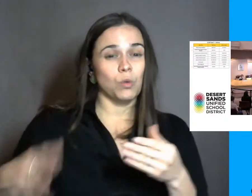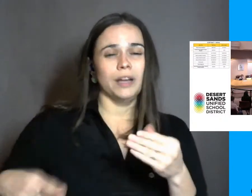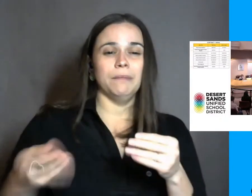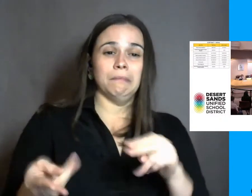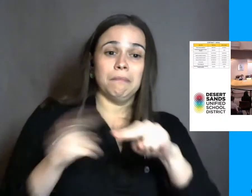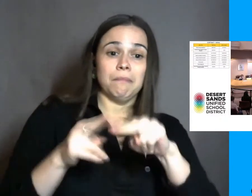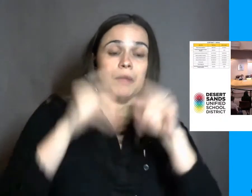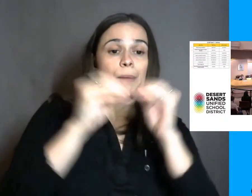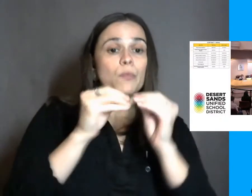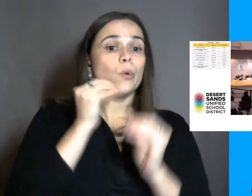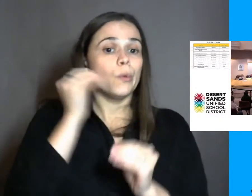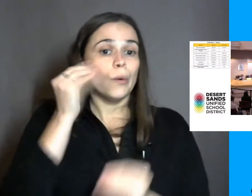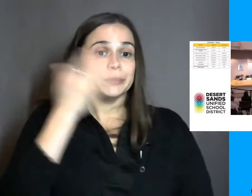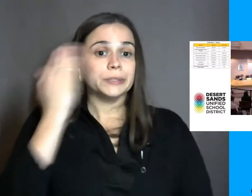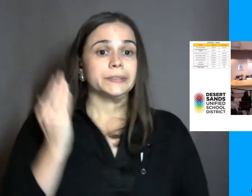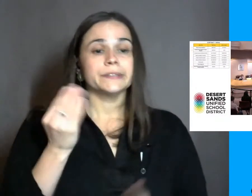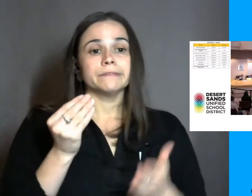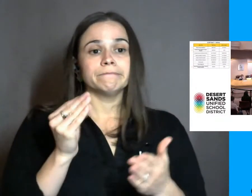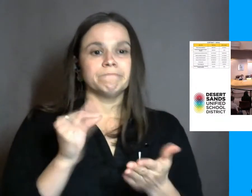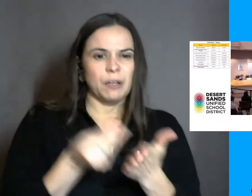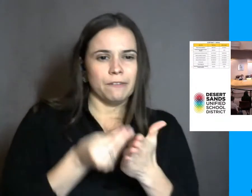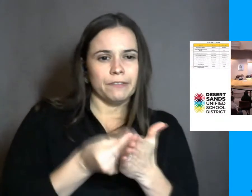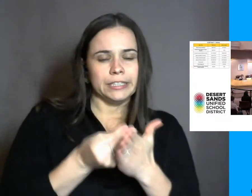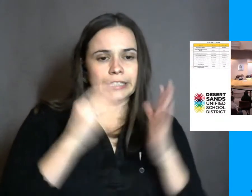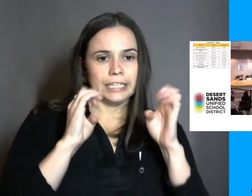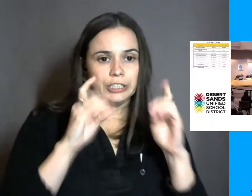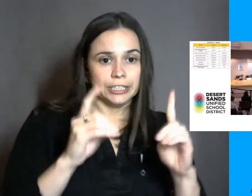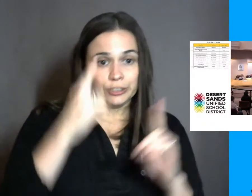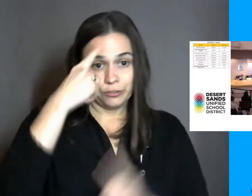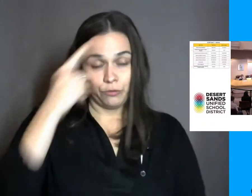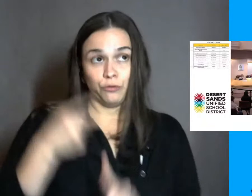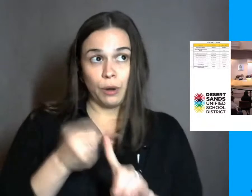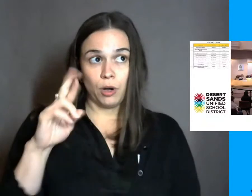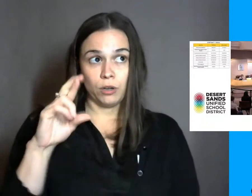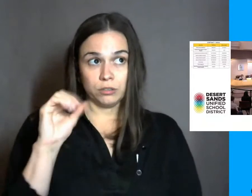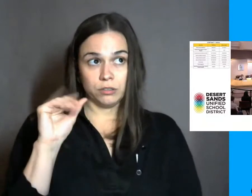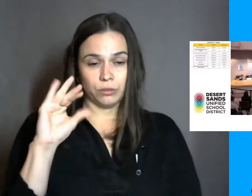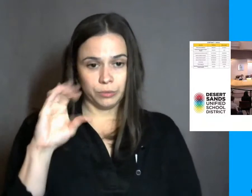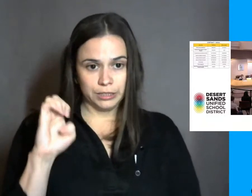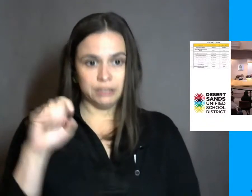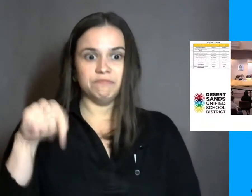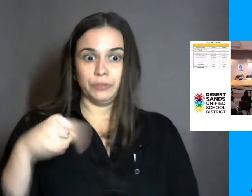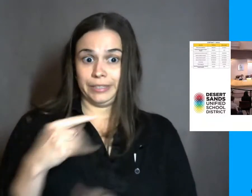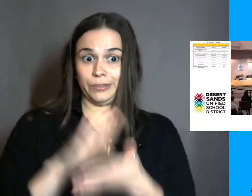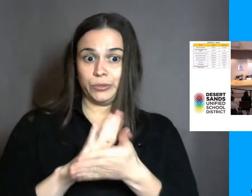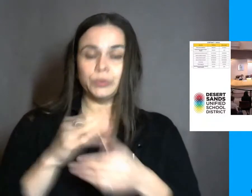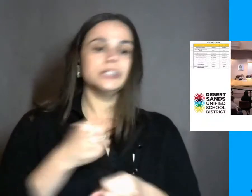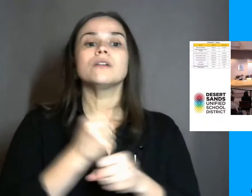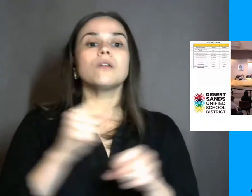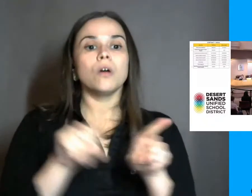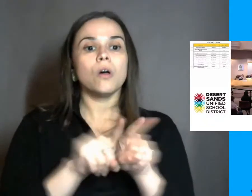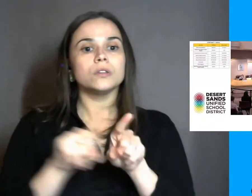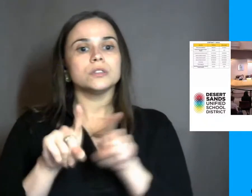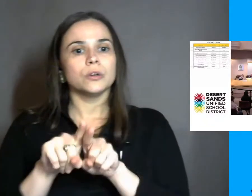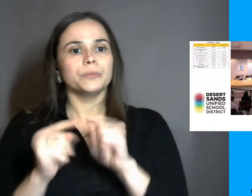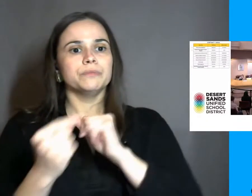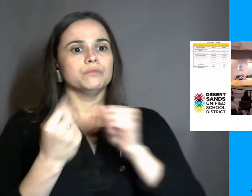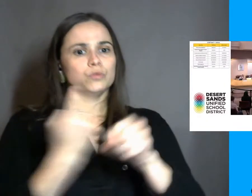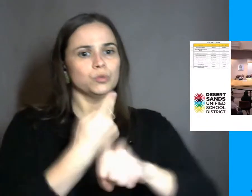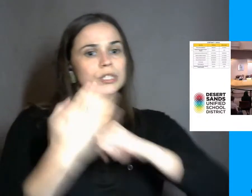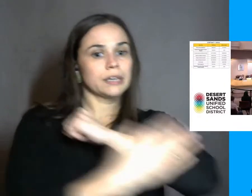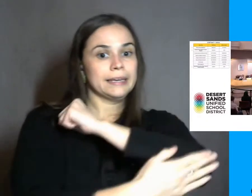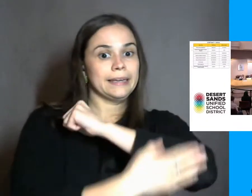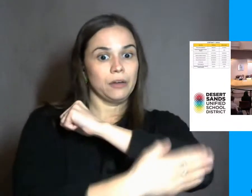education funding from our COE this school year and prioritize spending down the county funding before tapping into our supplemental